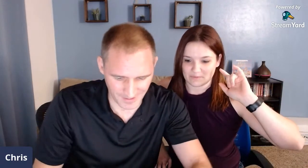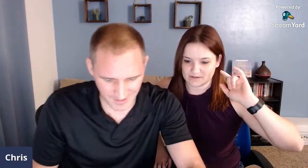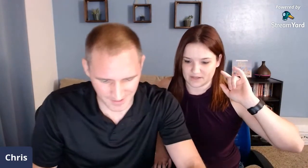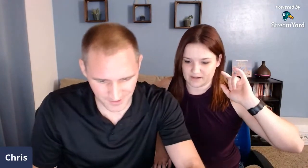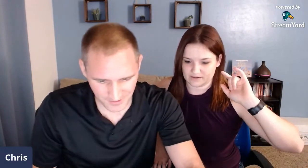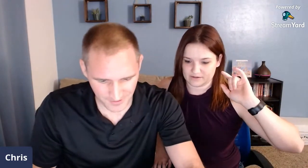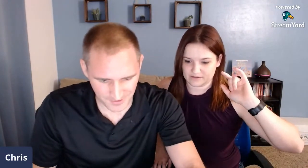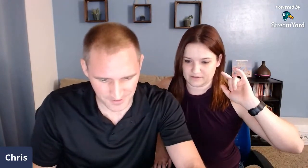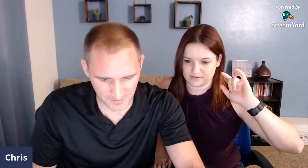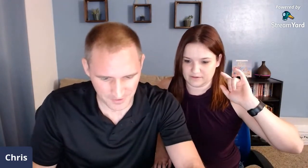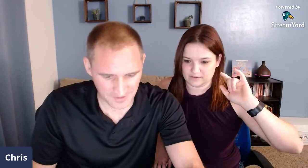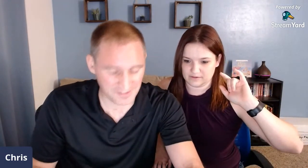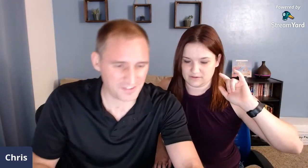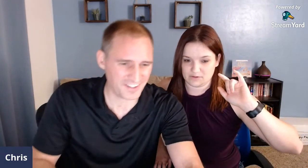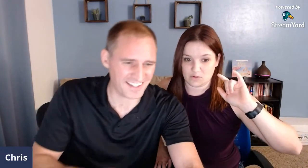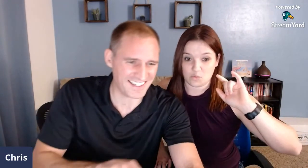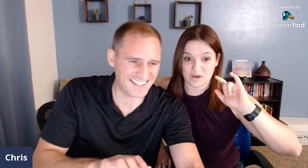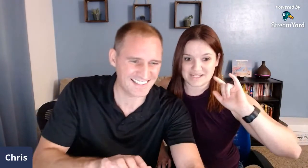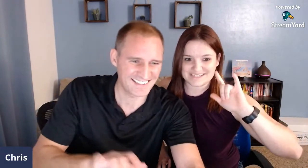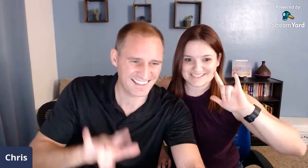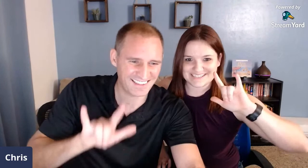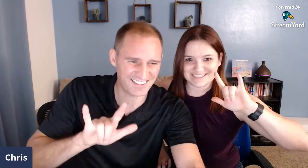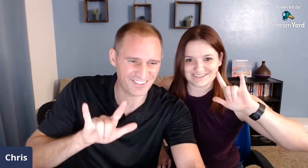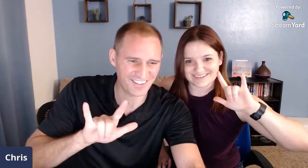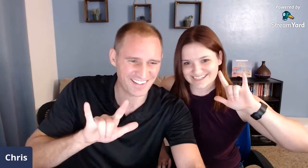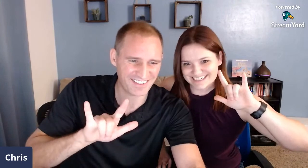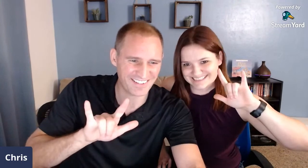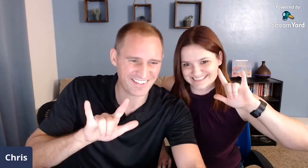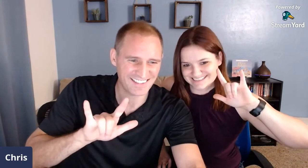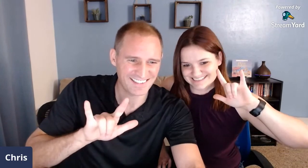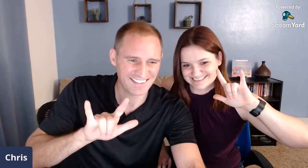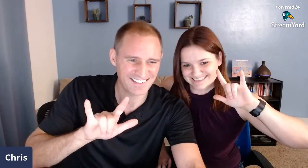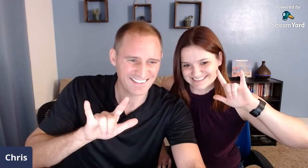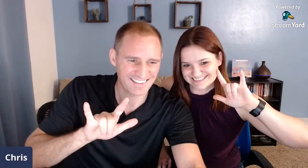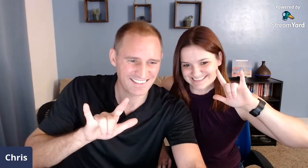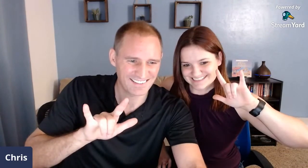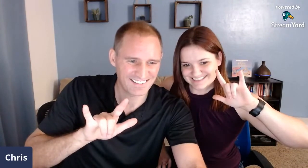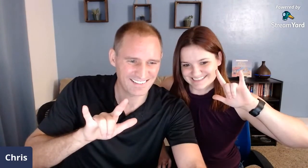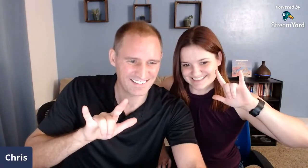Okay. Ready? Control print screen. 1, 2, 3. 3.